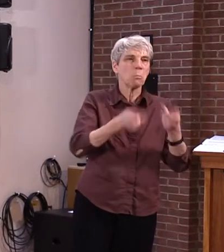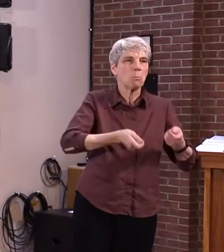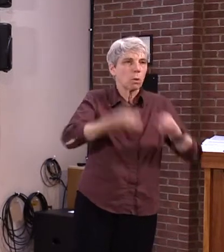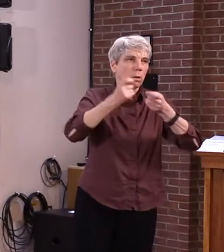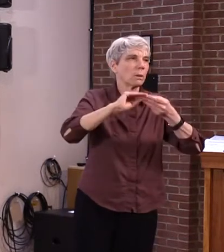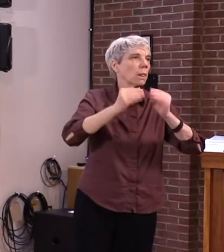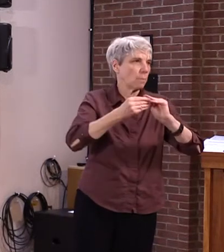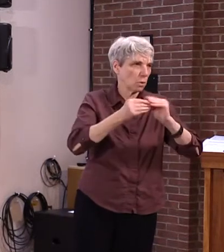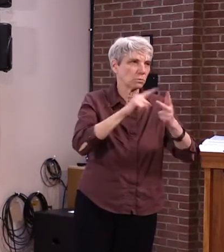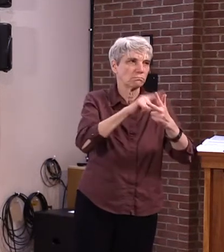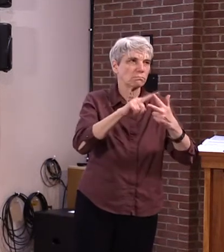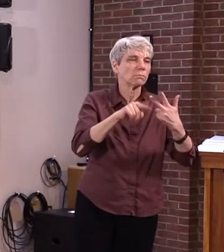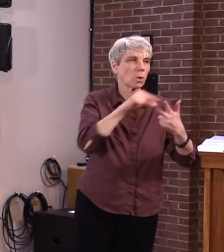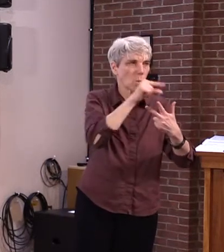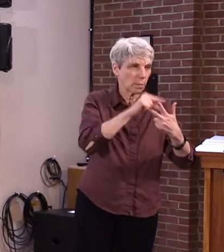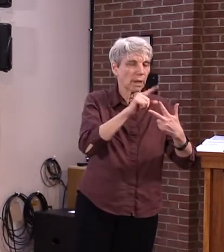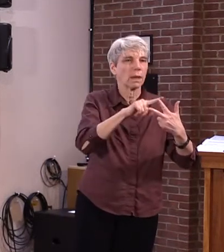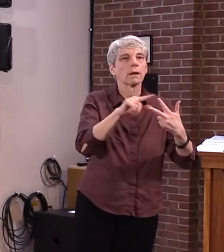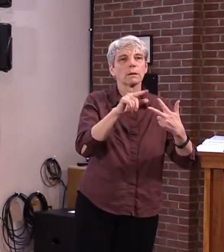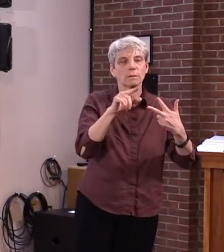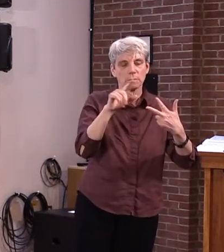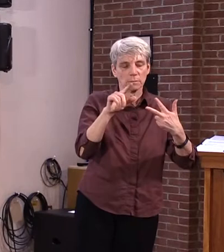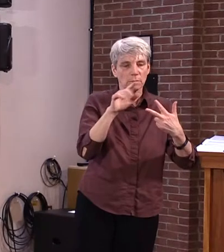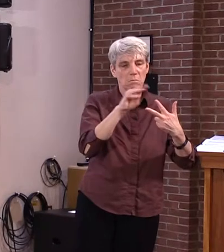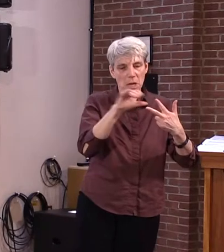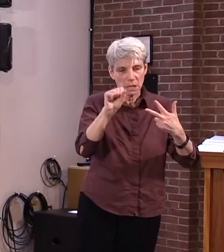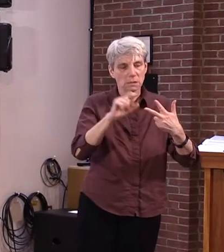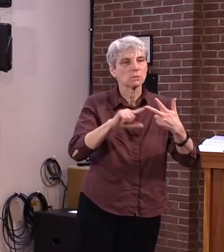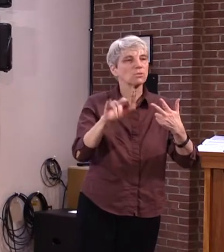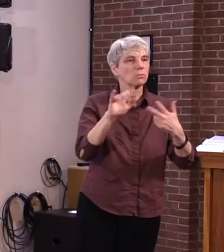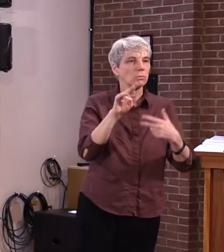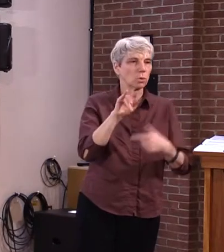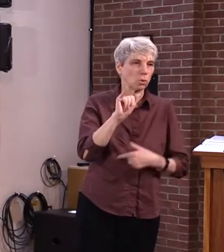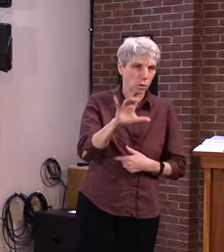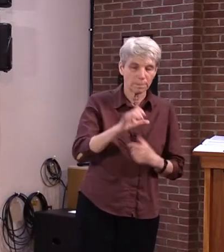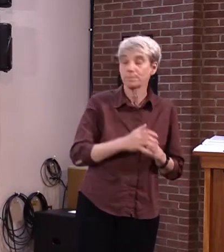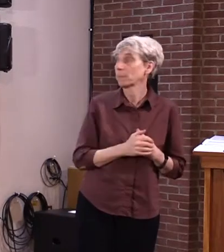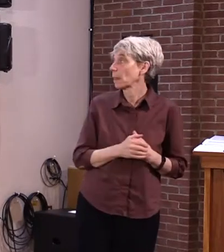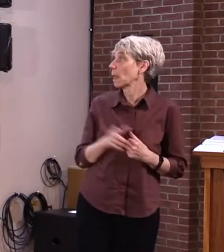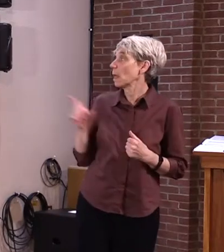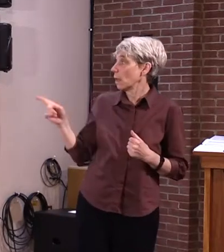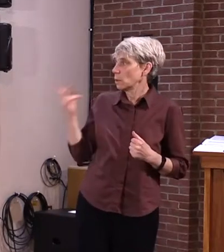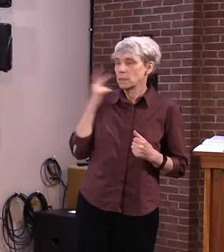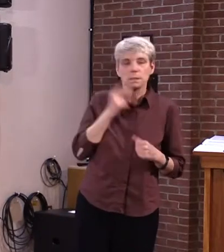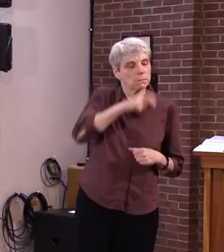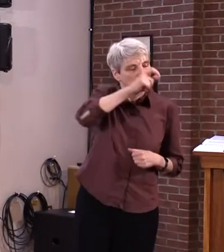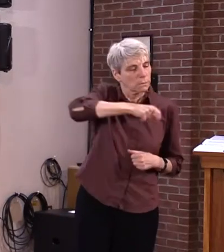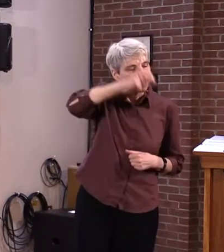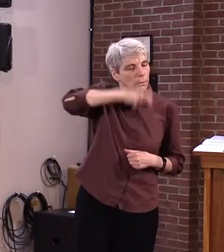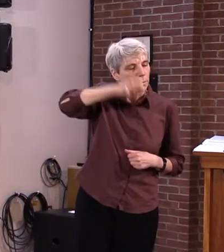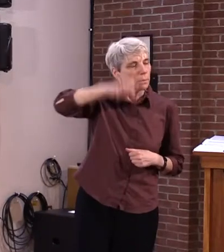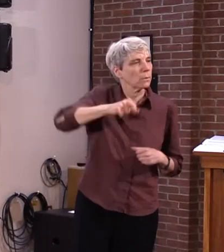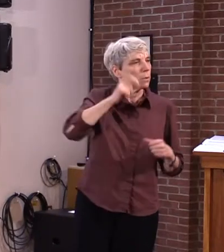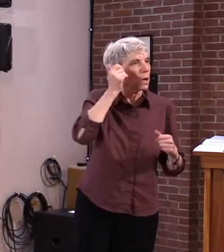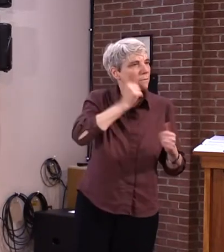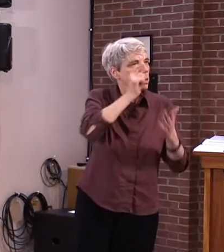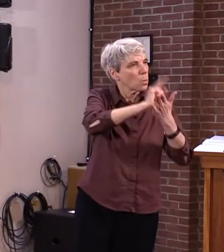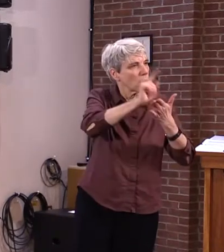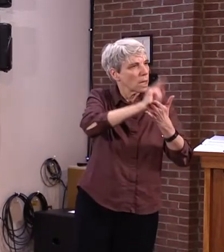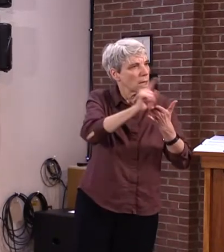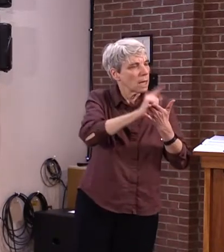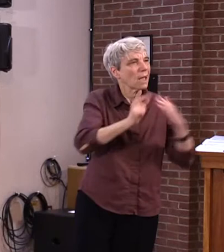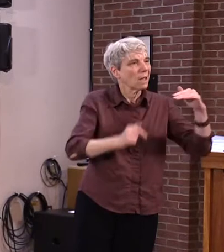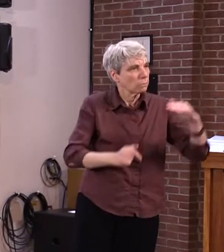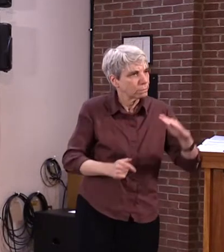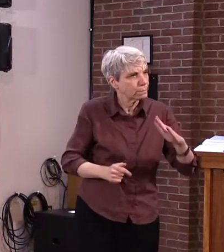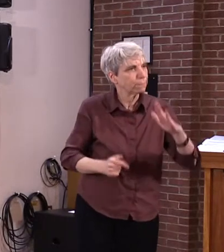in our region. Again, you can look at this now visually week over week. You can see that we are trending up. We look at the